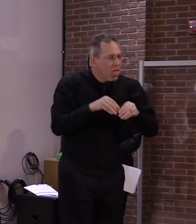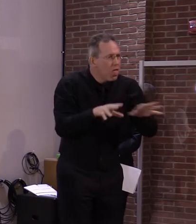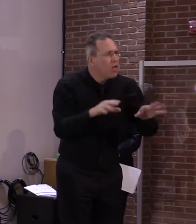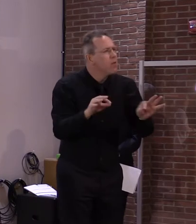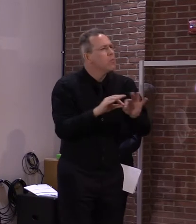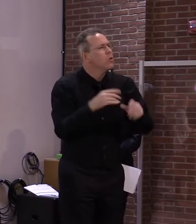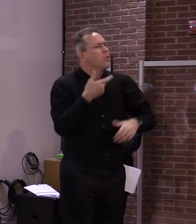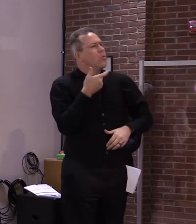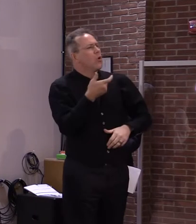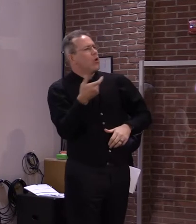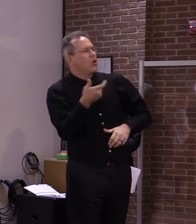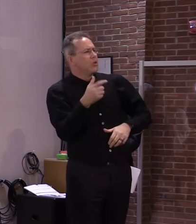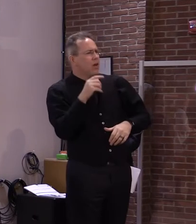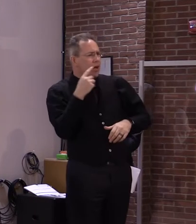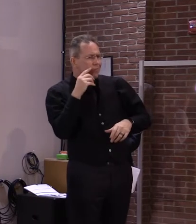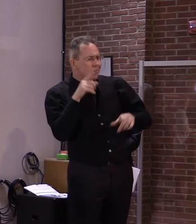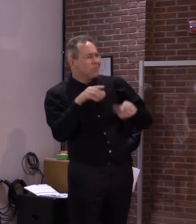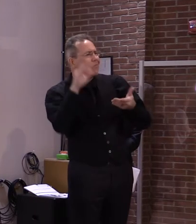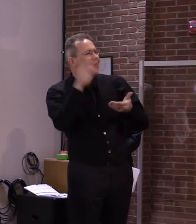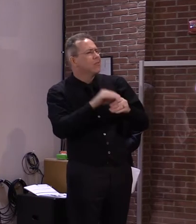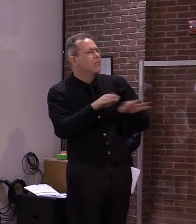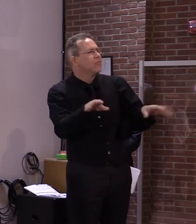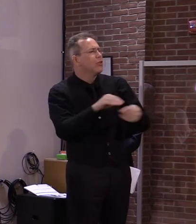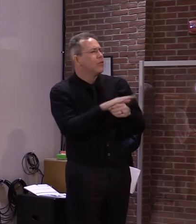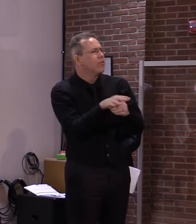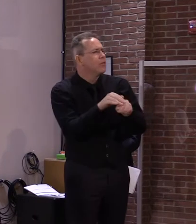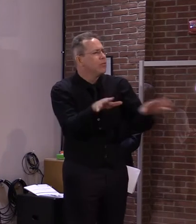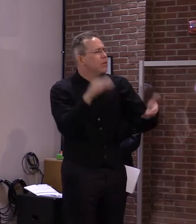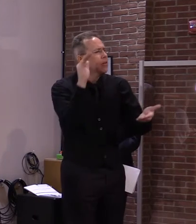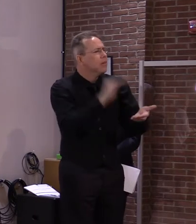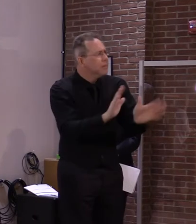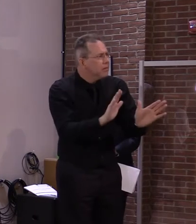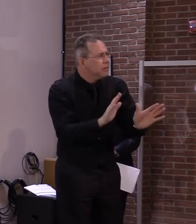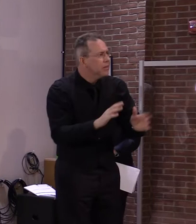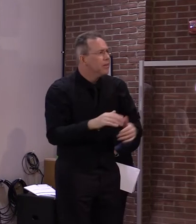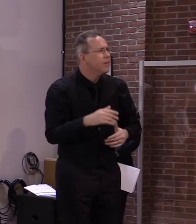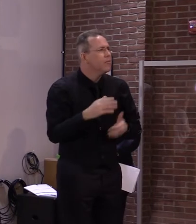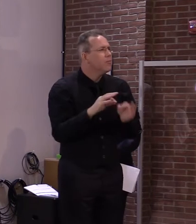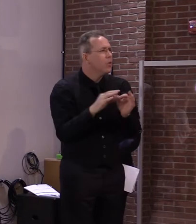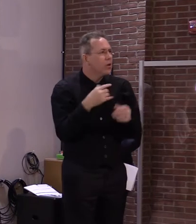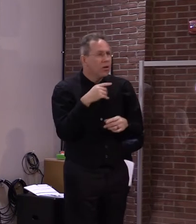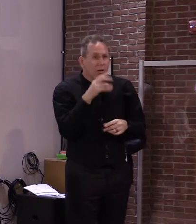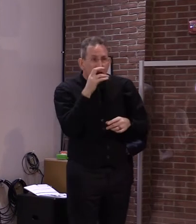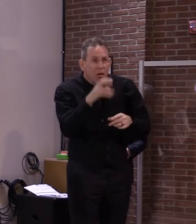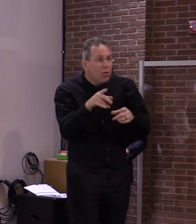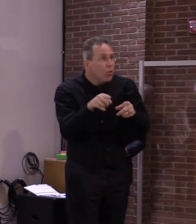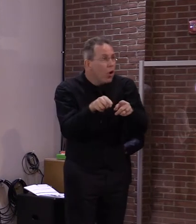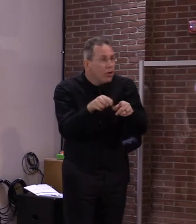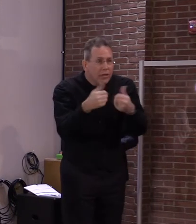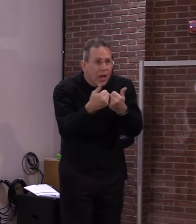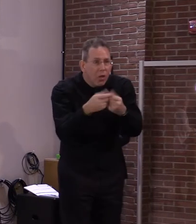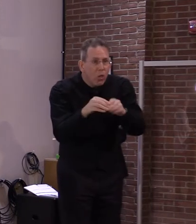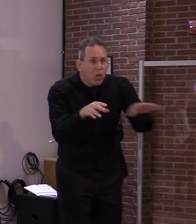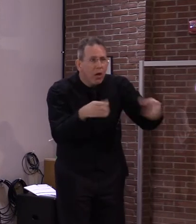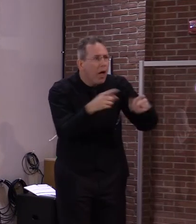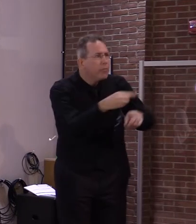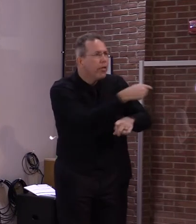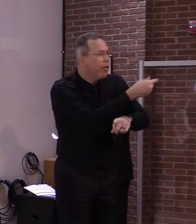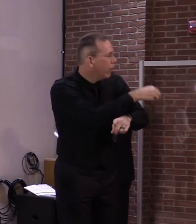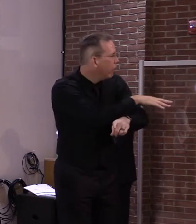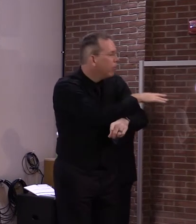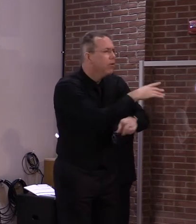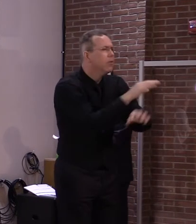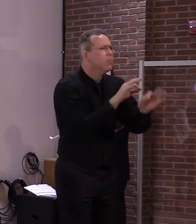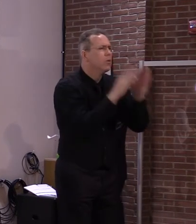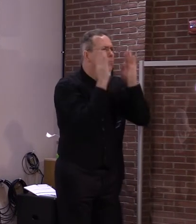transmission or significant disruption to academic instruction because of sports related activities additional restrictions